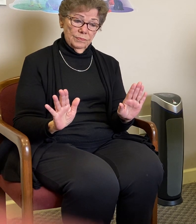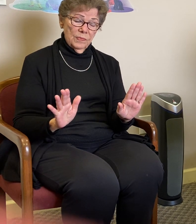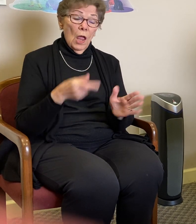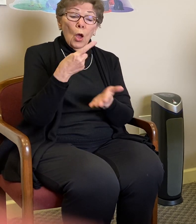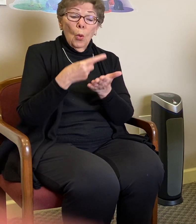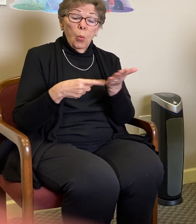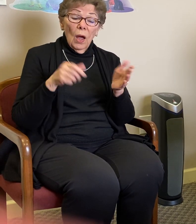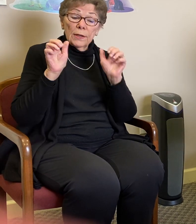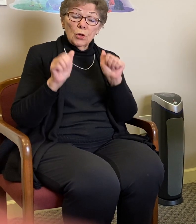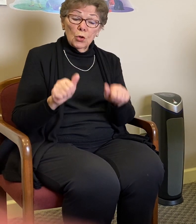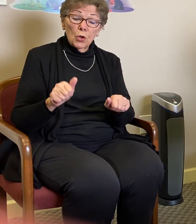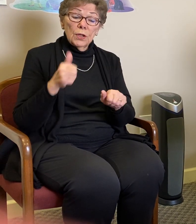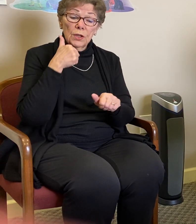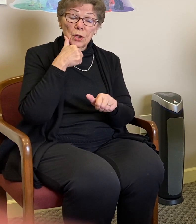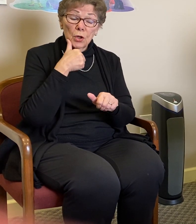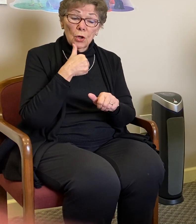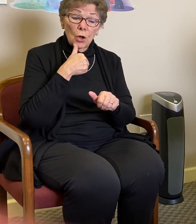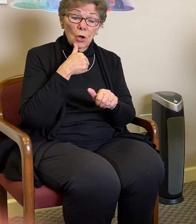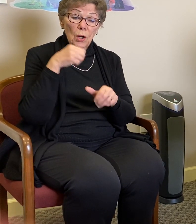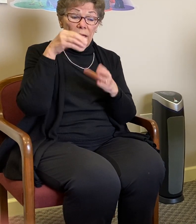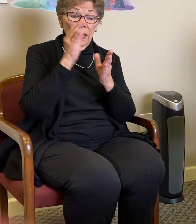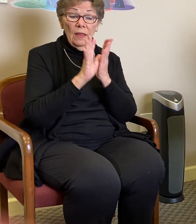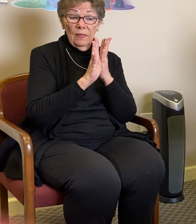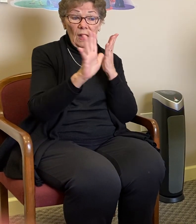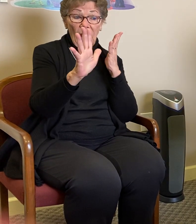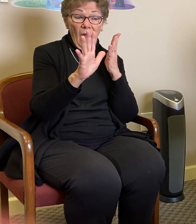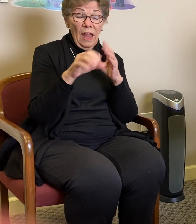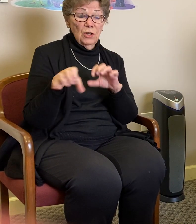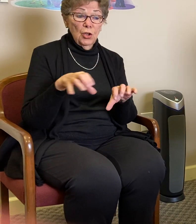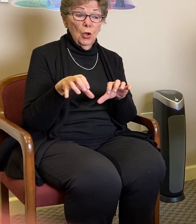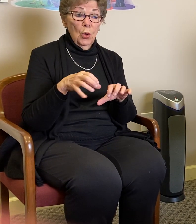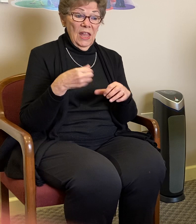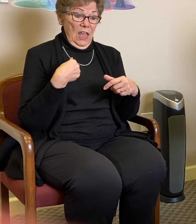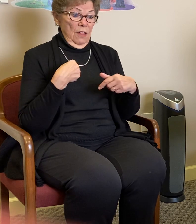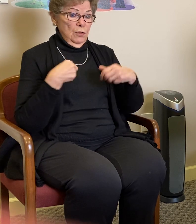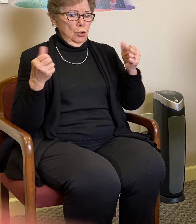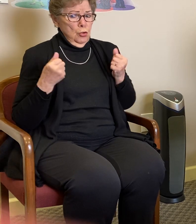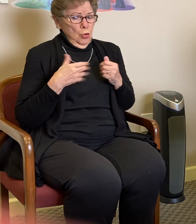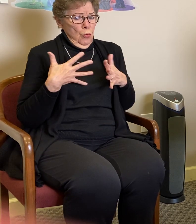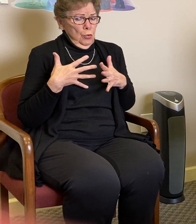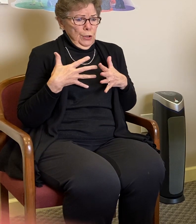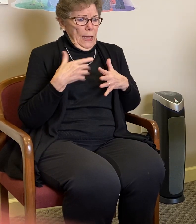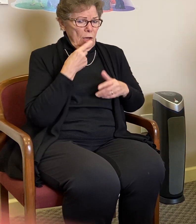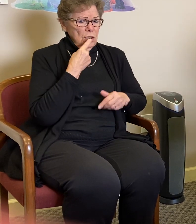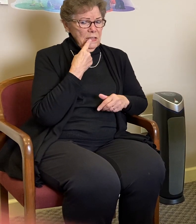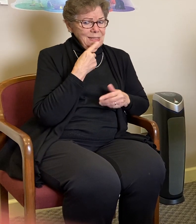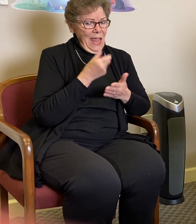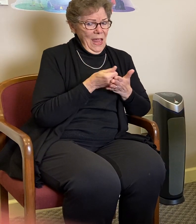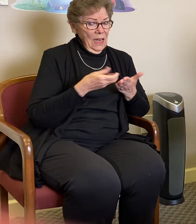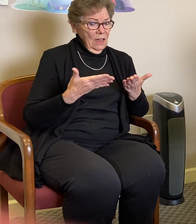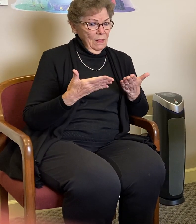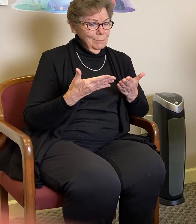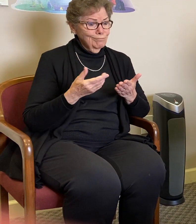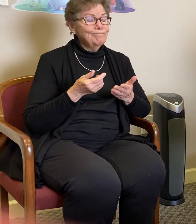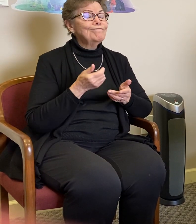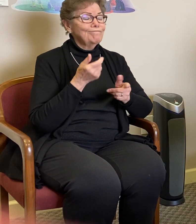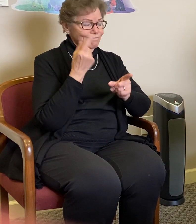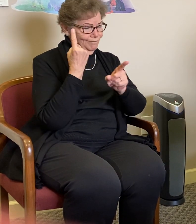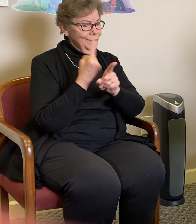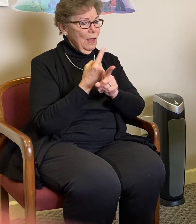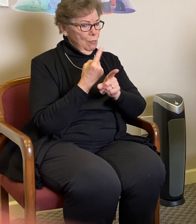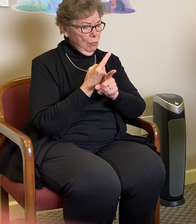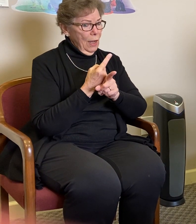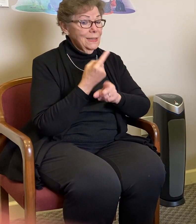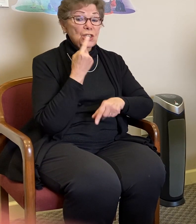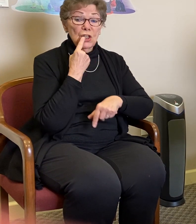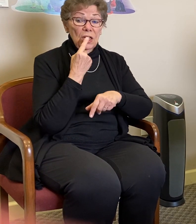What could the girl in the line do if she's too scared to say anything? That's right, she could tell